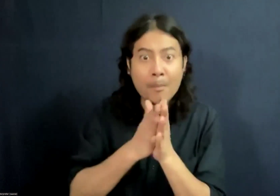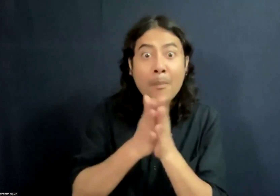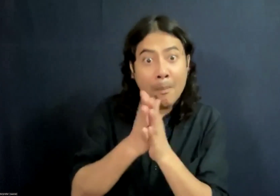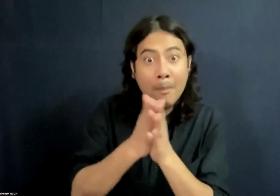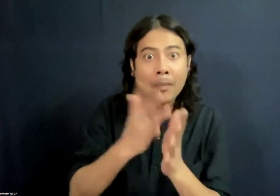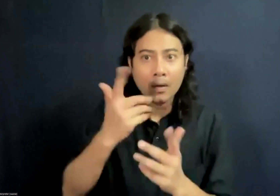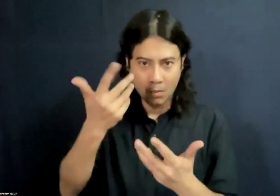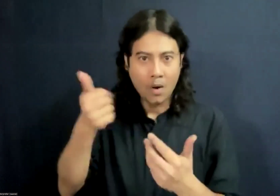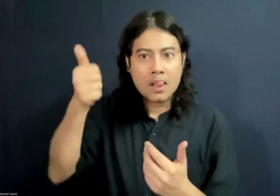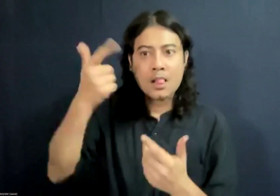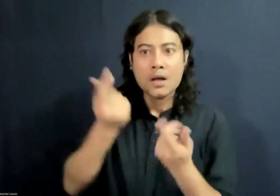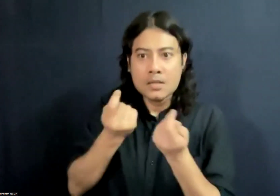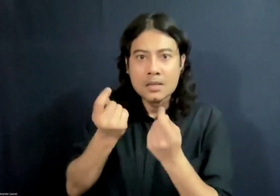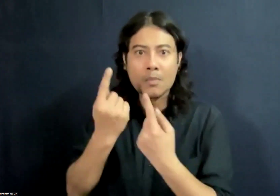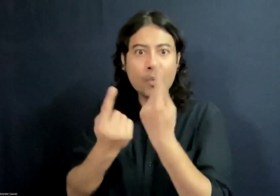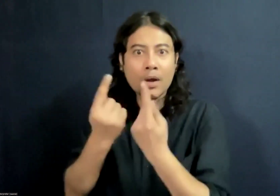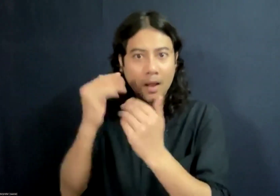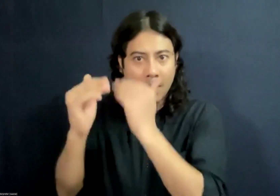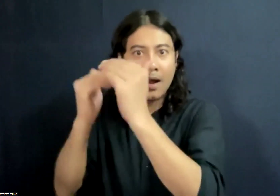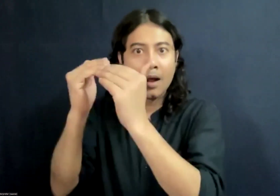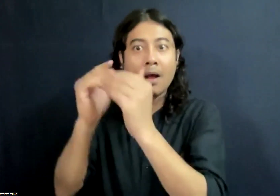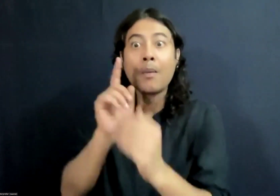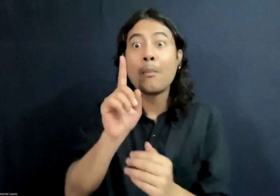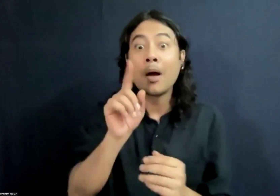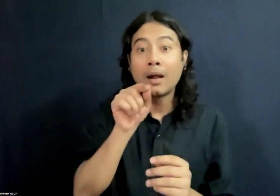So also sometimes people will go to